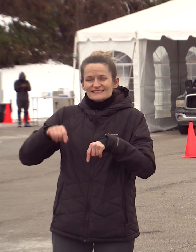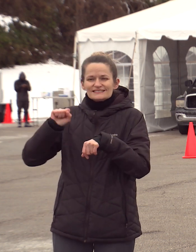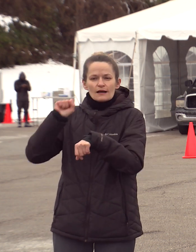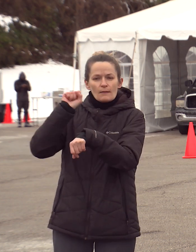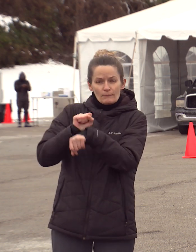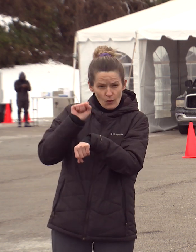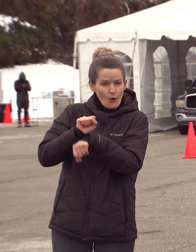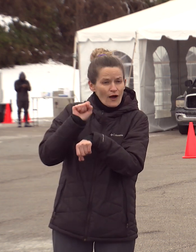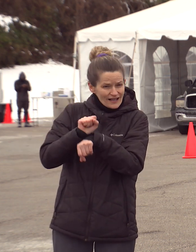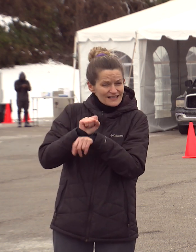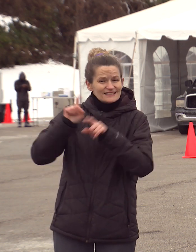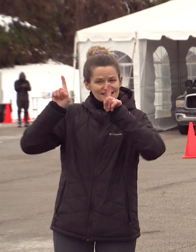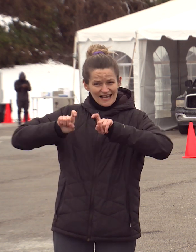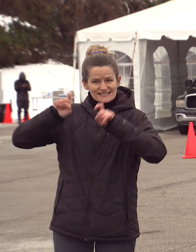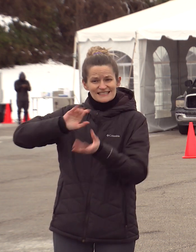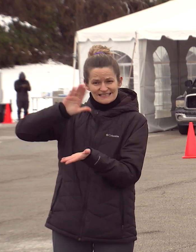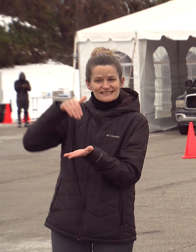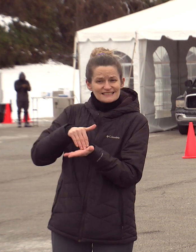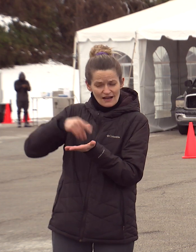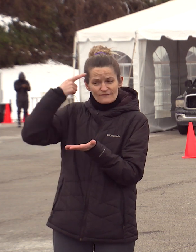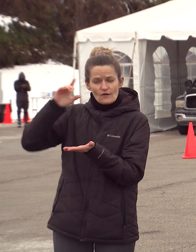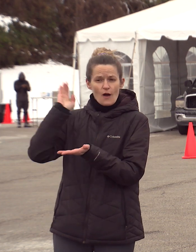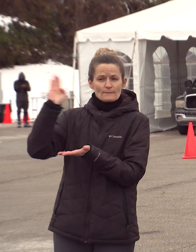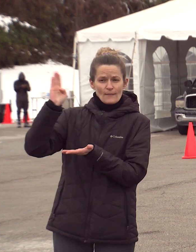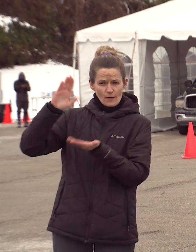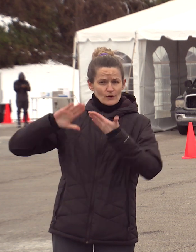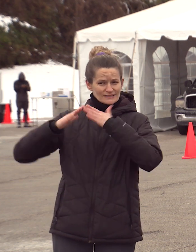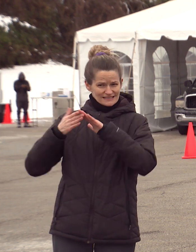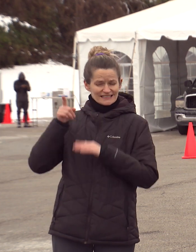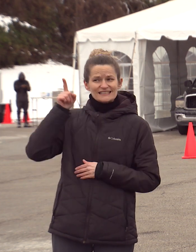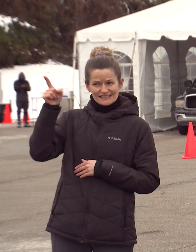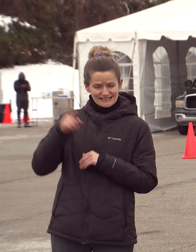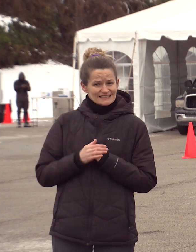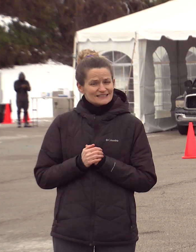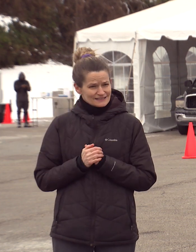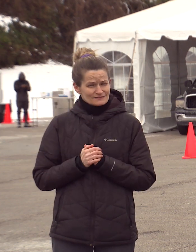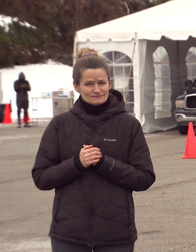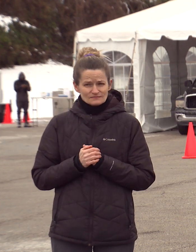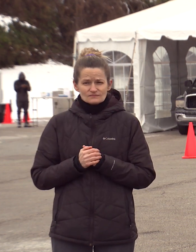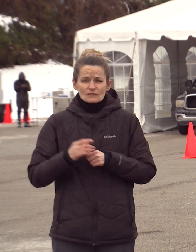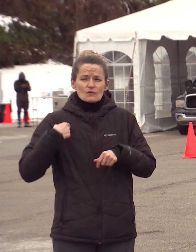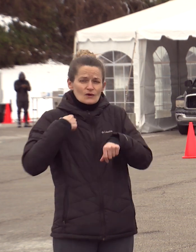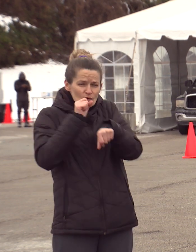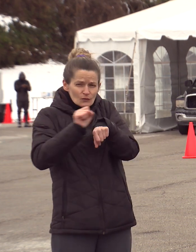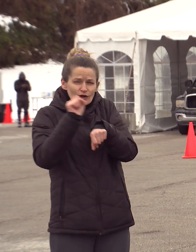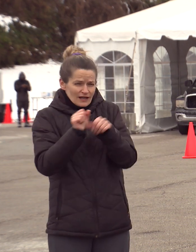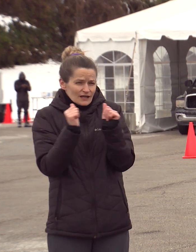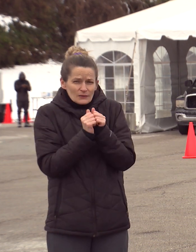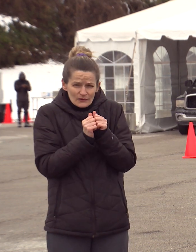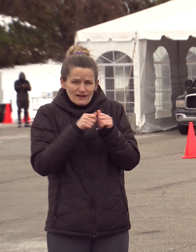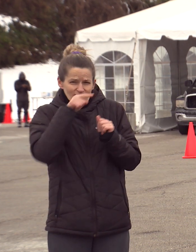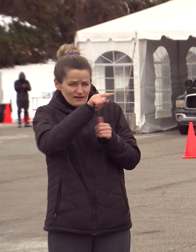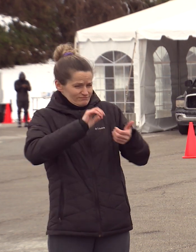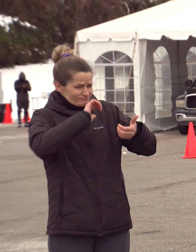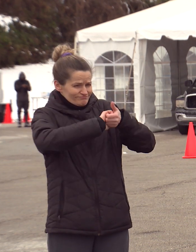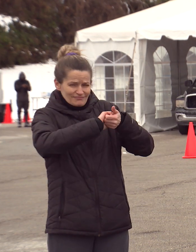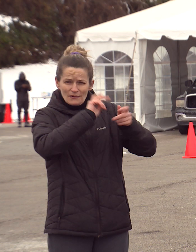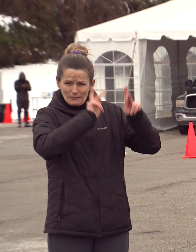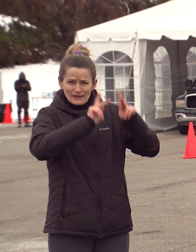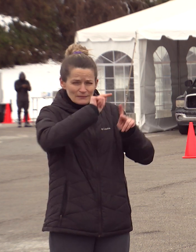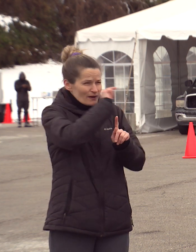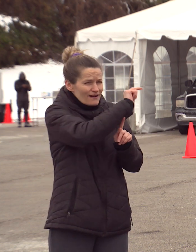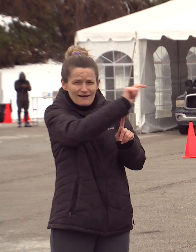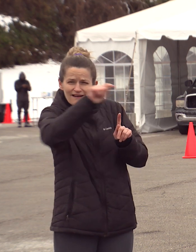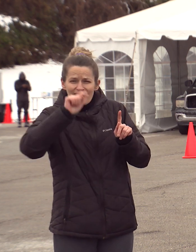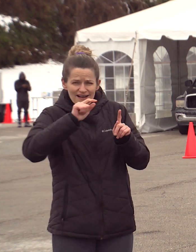with multiple partners across the city to support vaccinations and testing each and every week. And alongside the health department, we are working